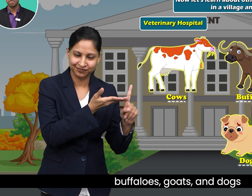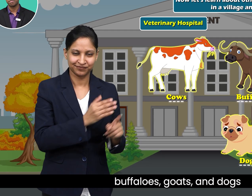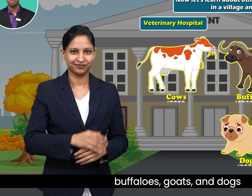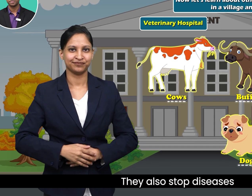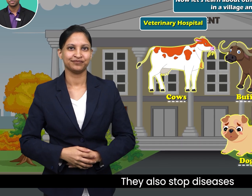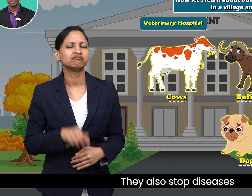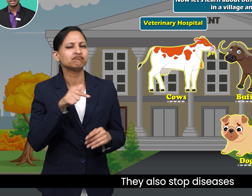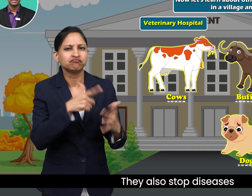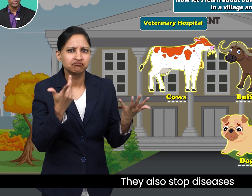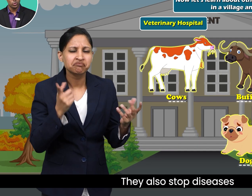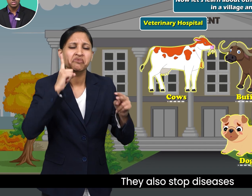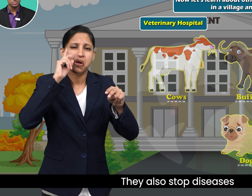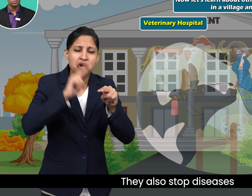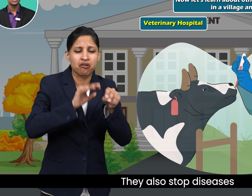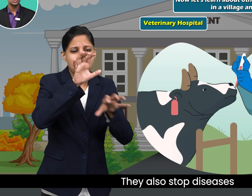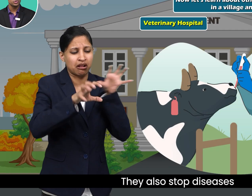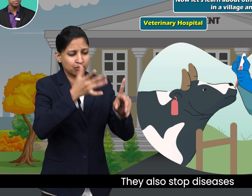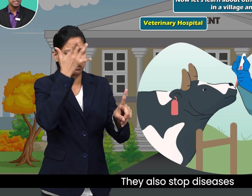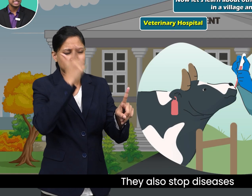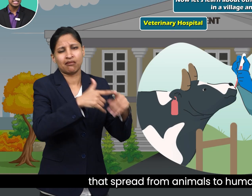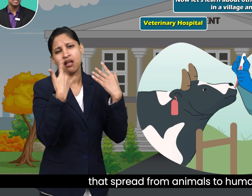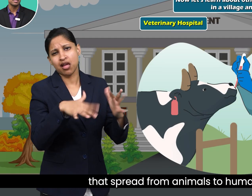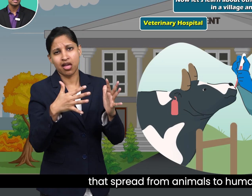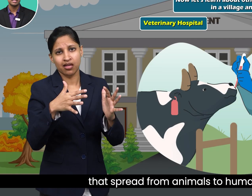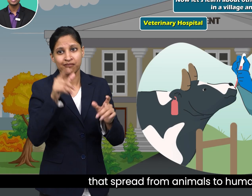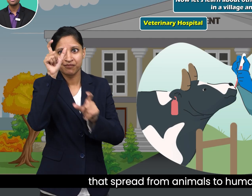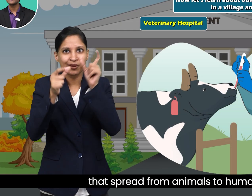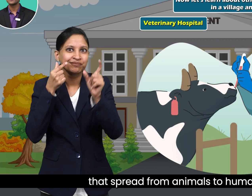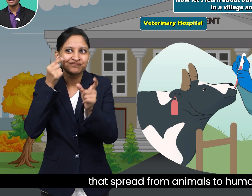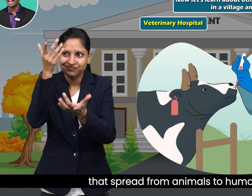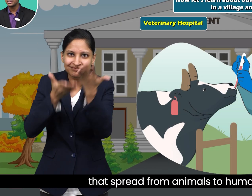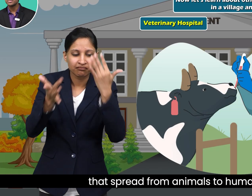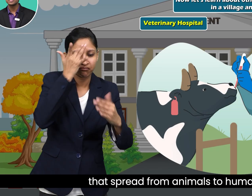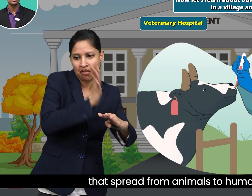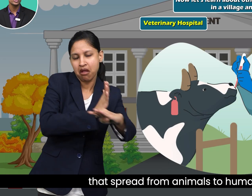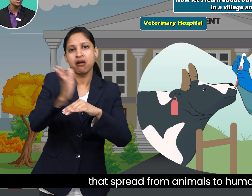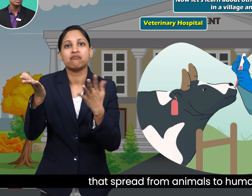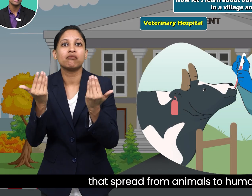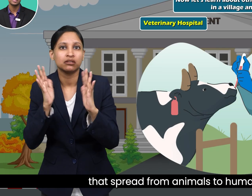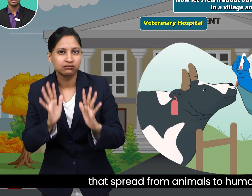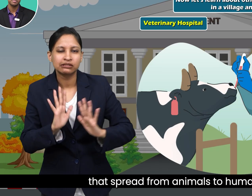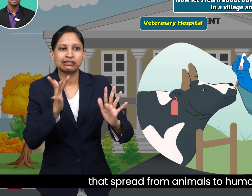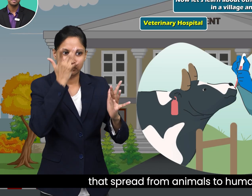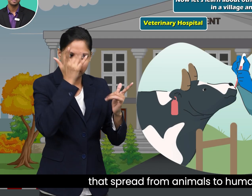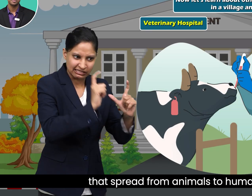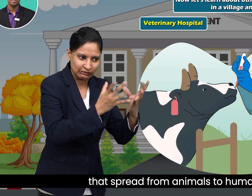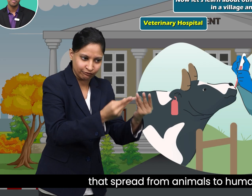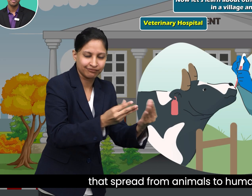dogs. They also stop diseases that spread from animals to humans.